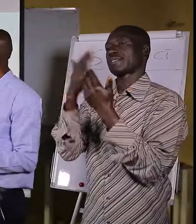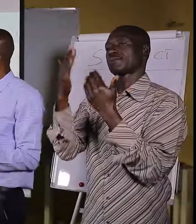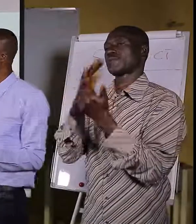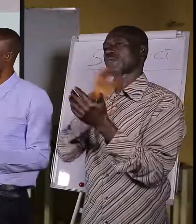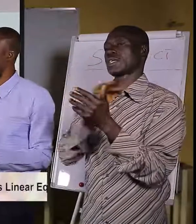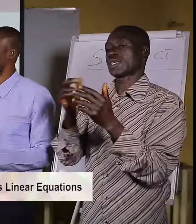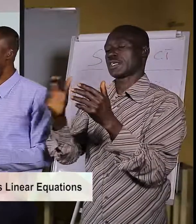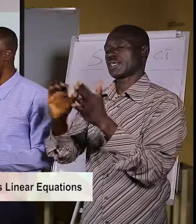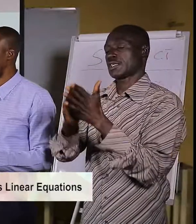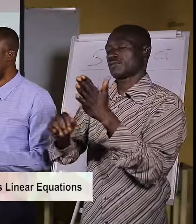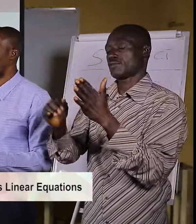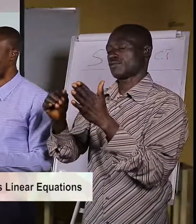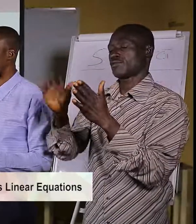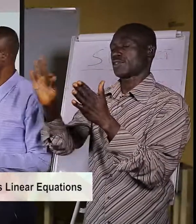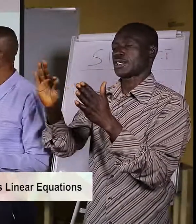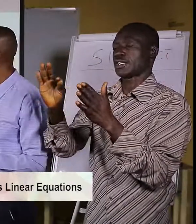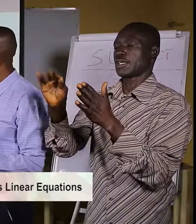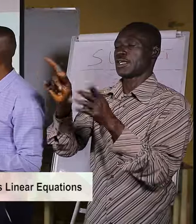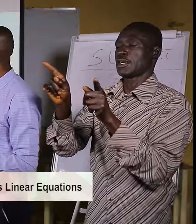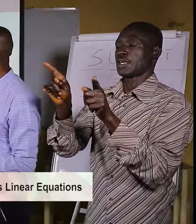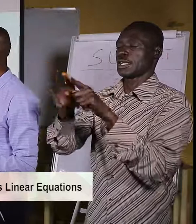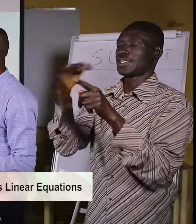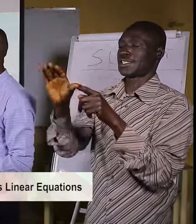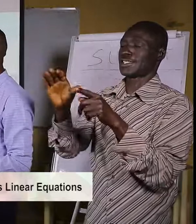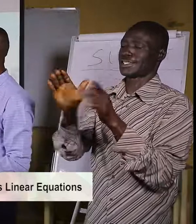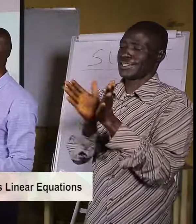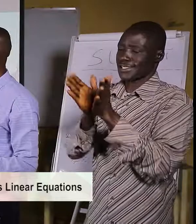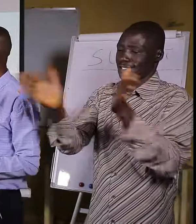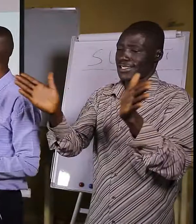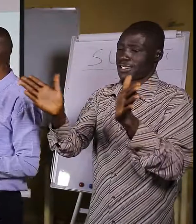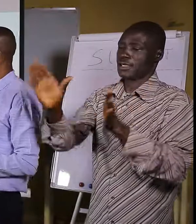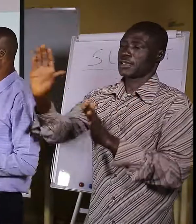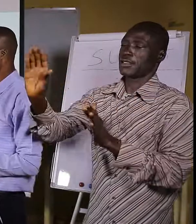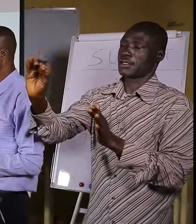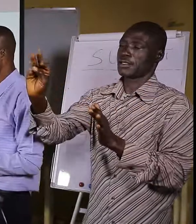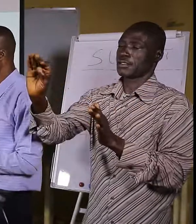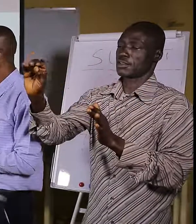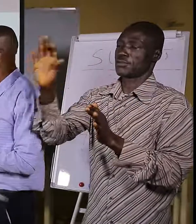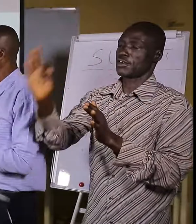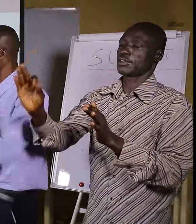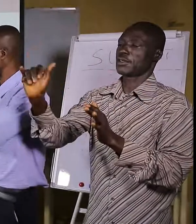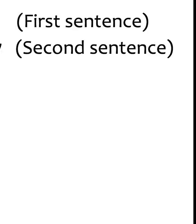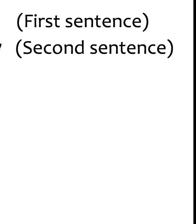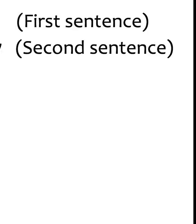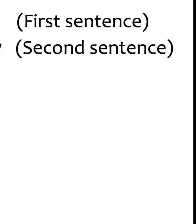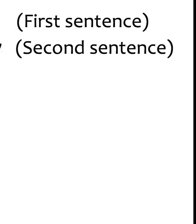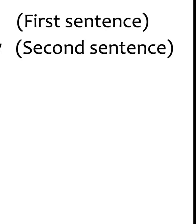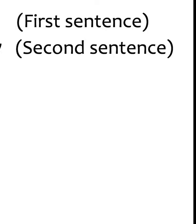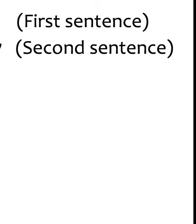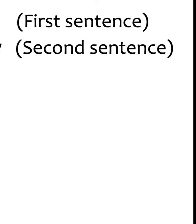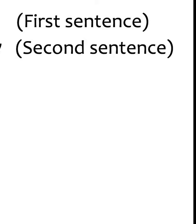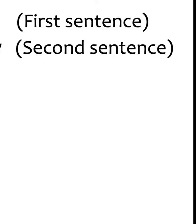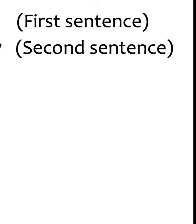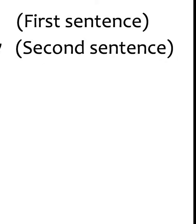factor out 9 as the highest common factor. I factor out 9 as the highest common factor. That is why you can